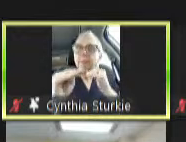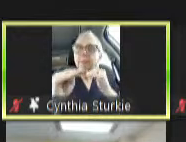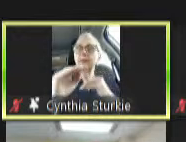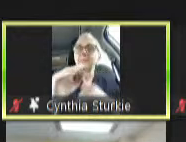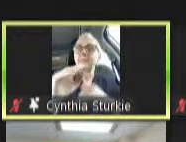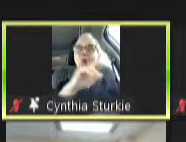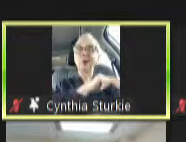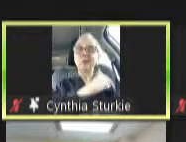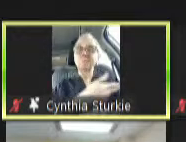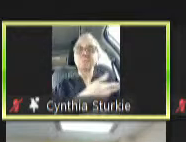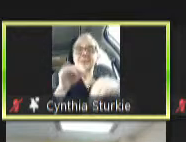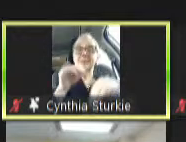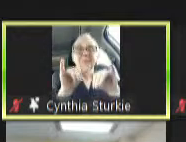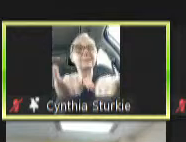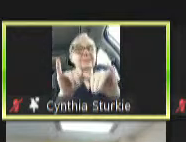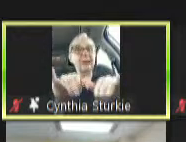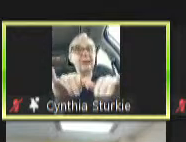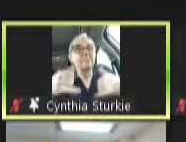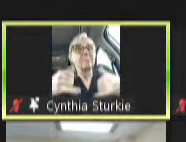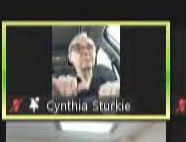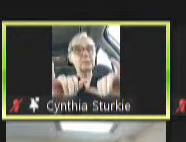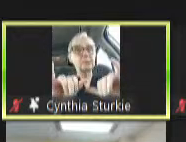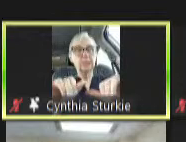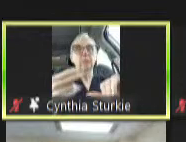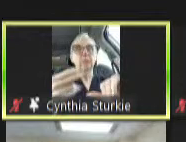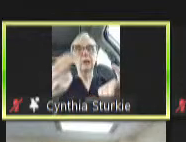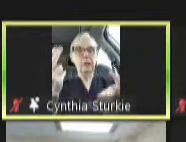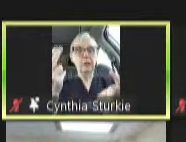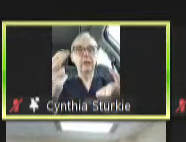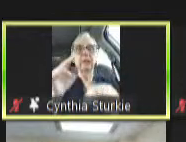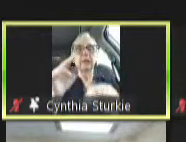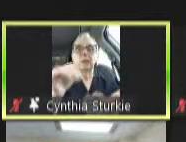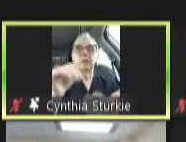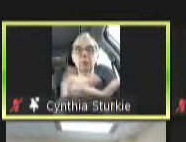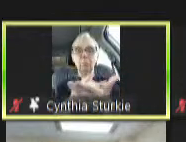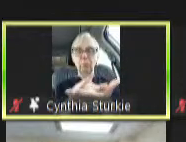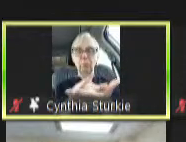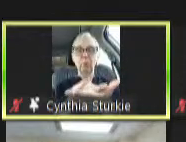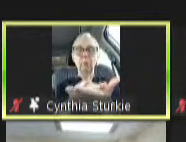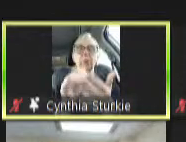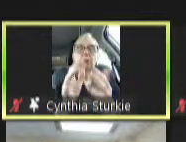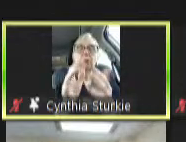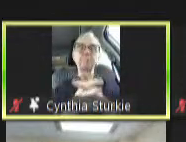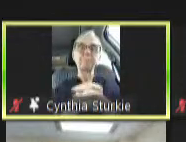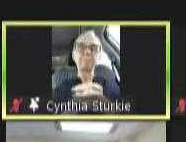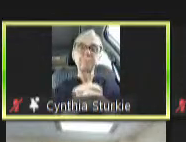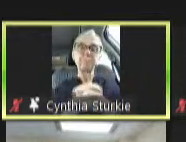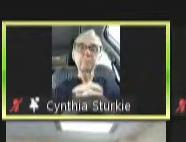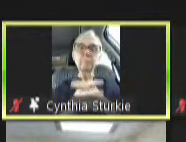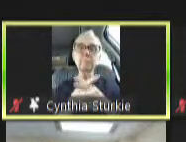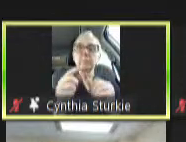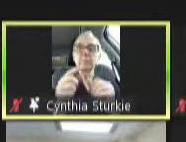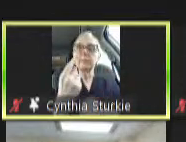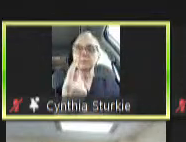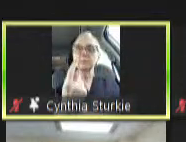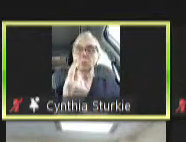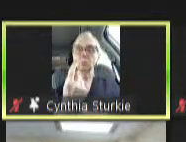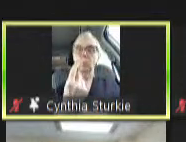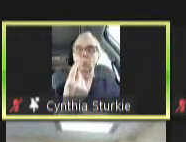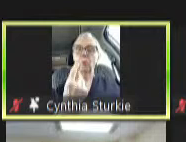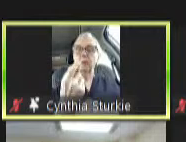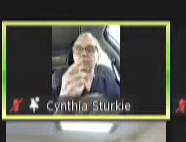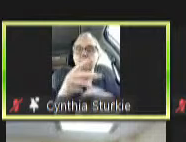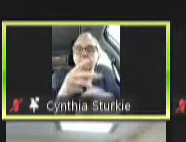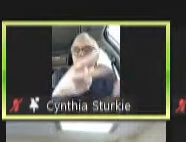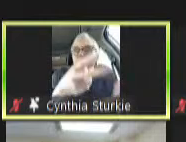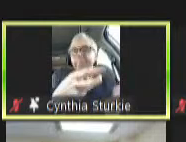hospitalization trajectory. We know hospitalization data does lag behind case data. So this is really one of the sources of information that we're using